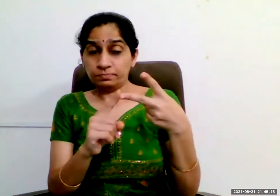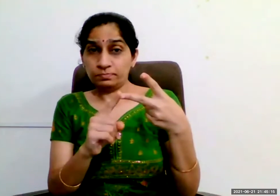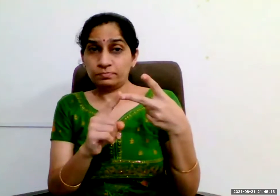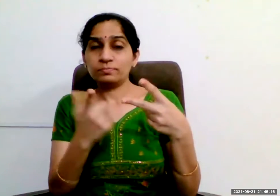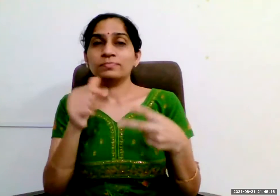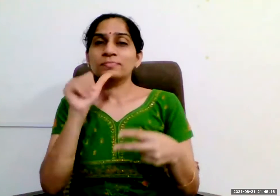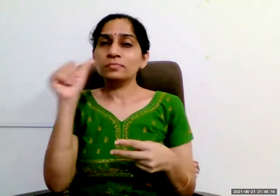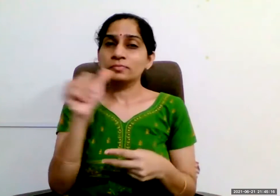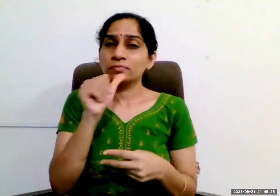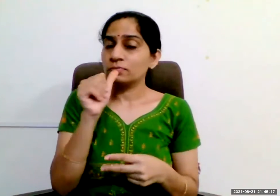allowed.